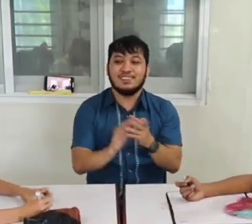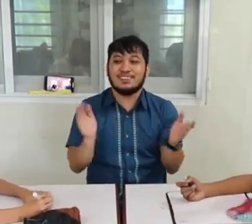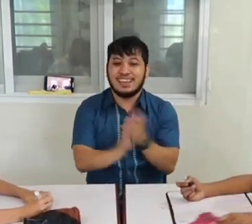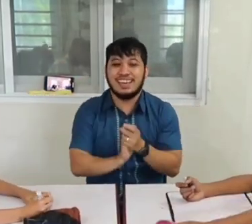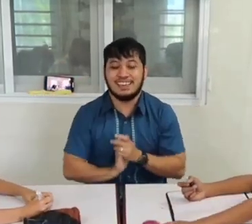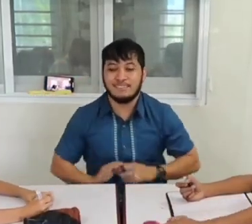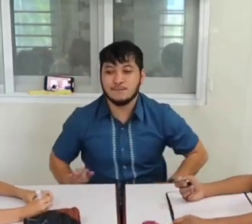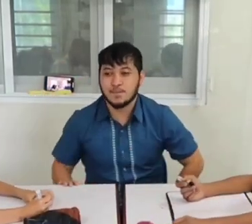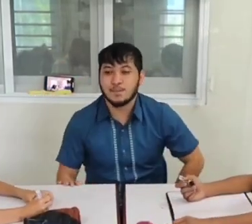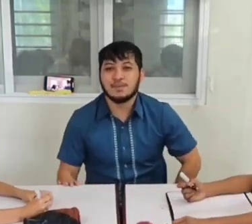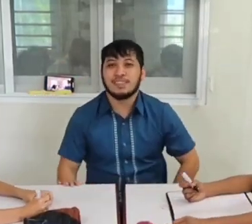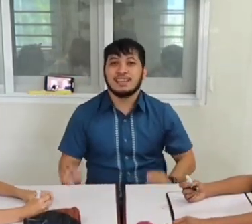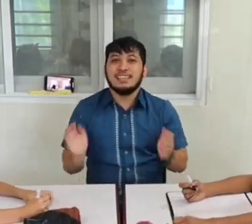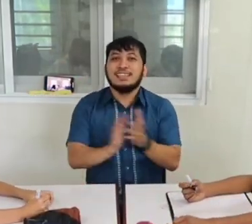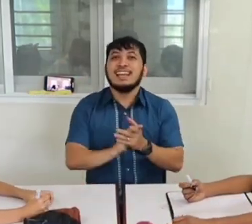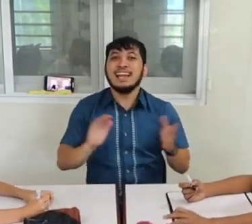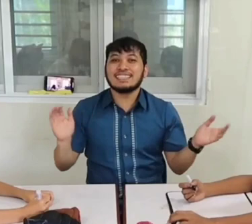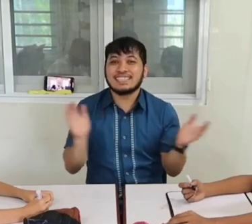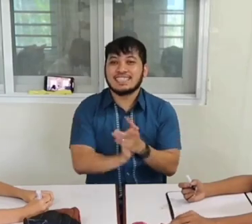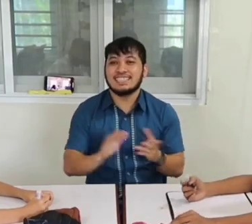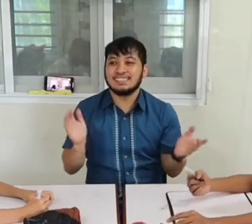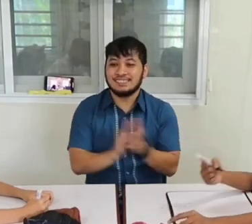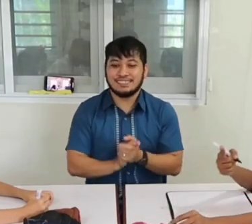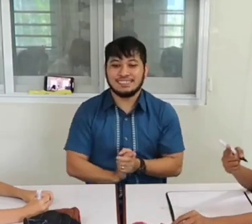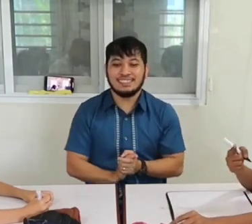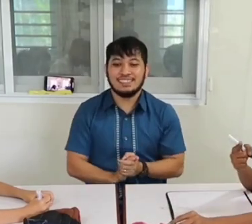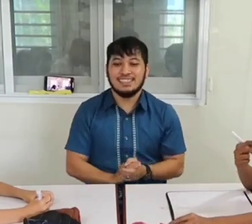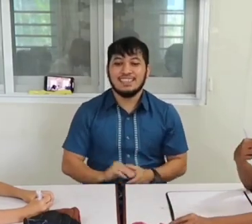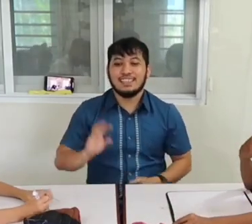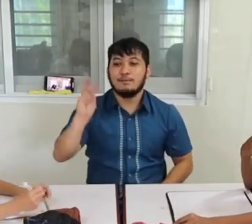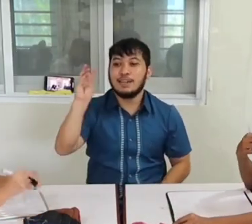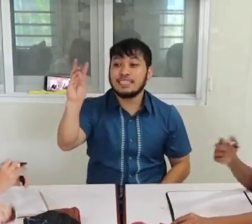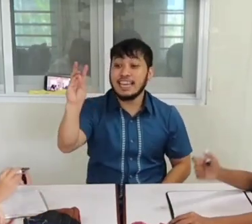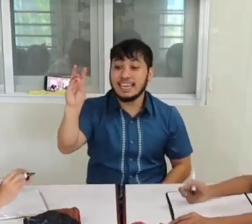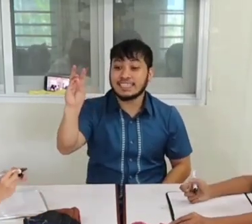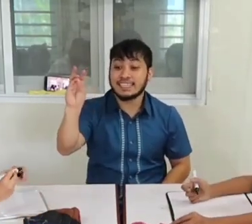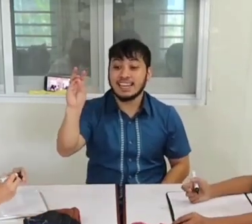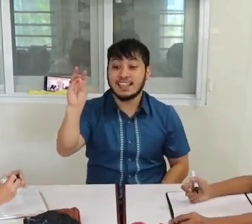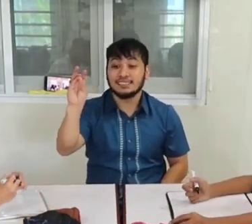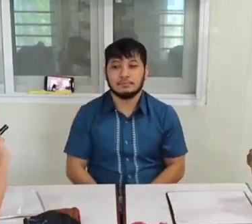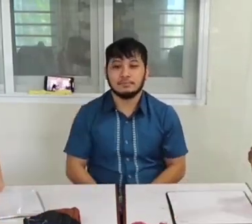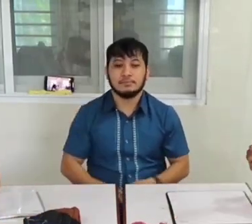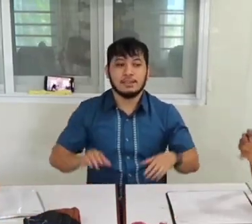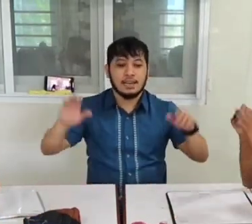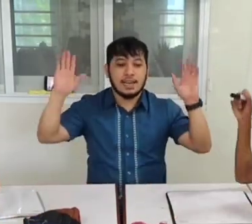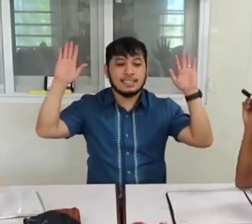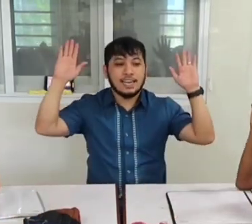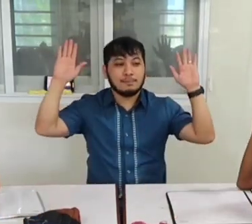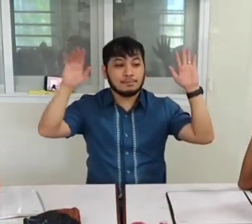Okay. Next. Number six. Hands up.